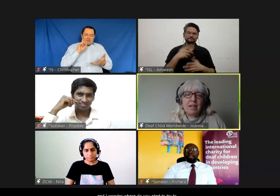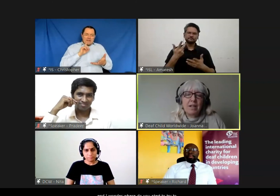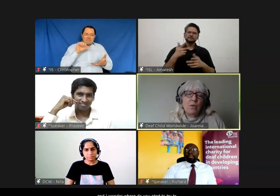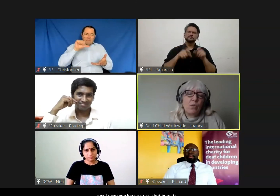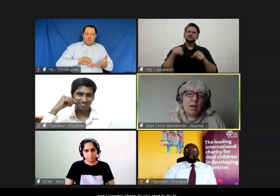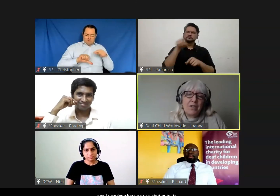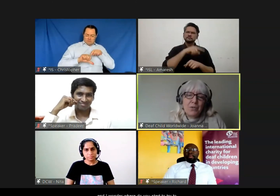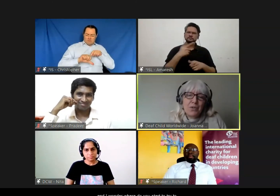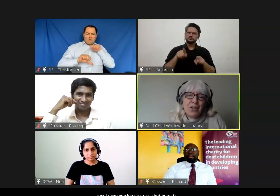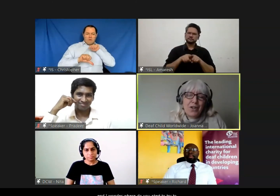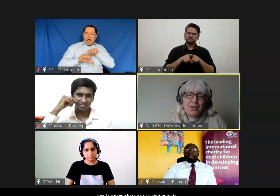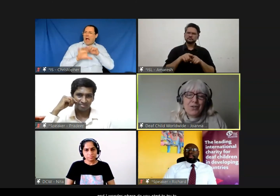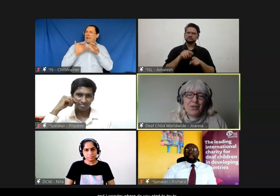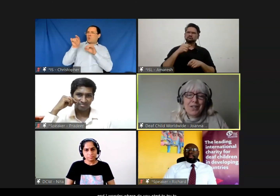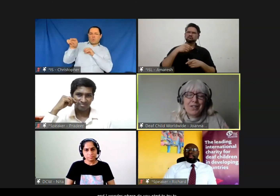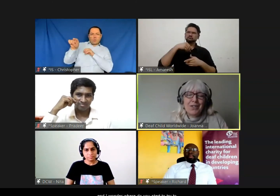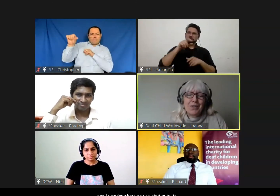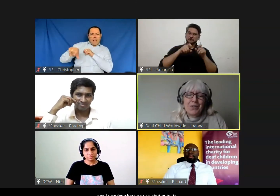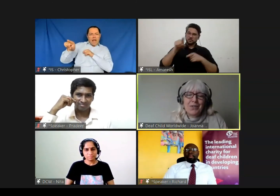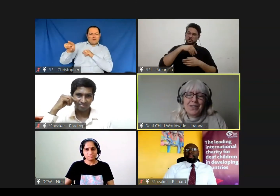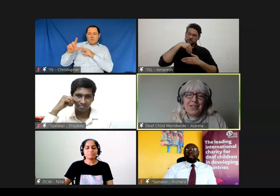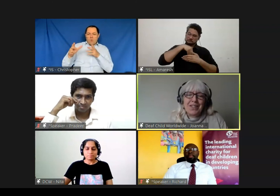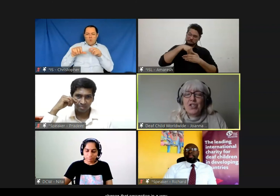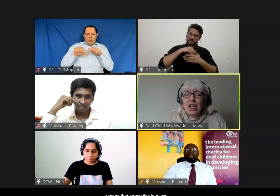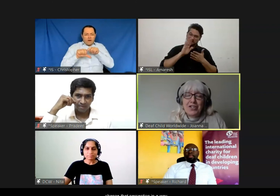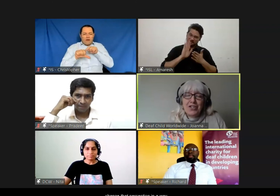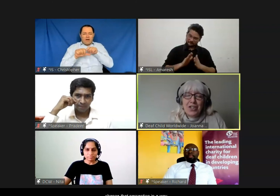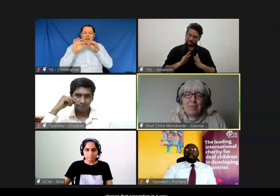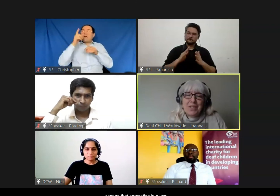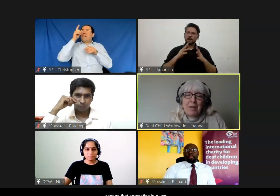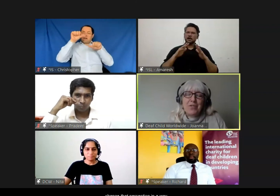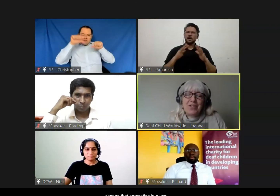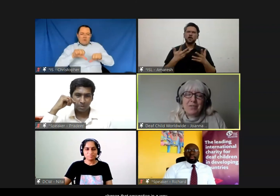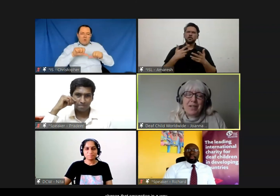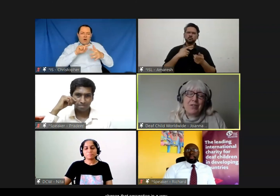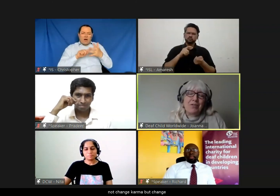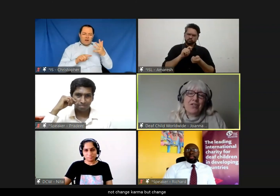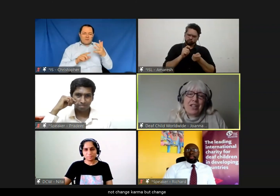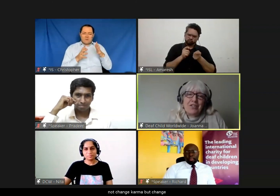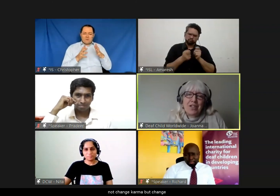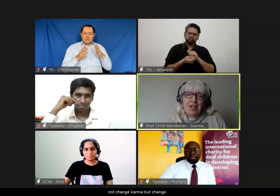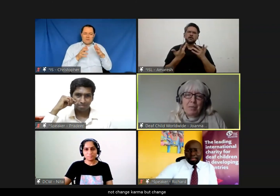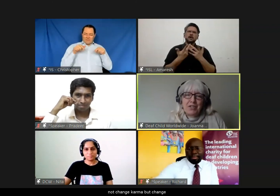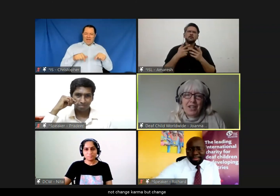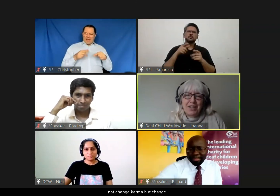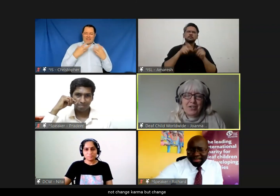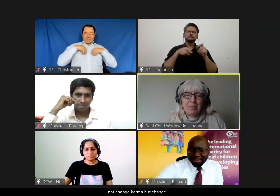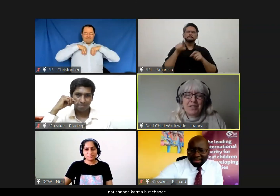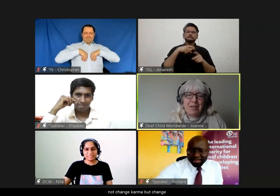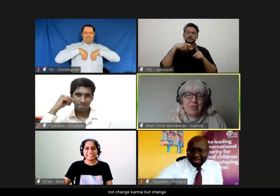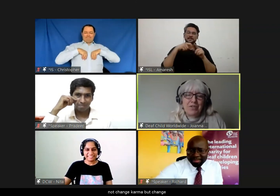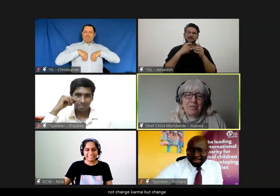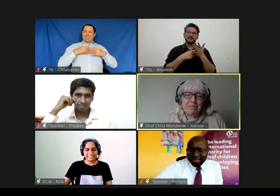wonder, where do you start to try to change that perception in a way? Not change karma, but change